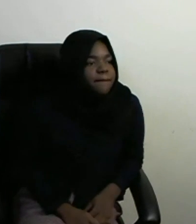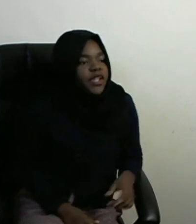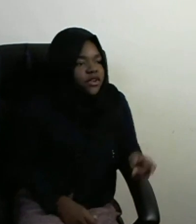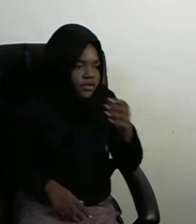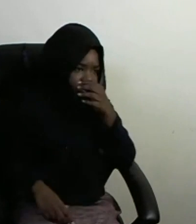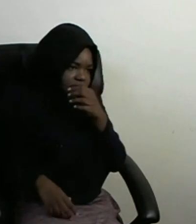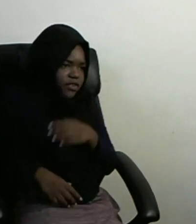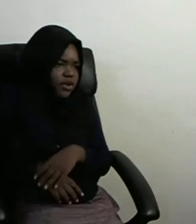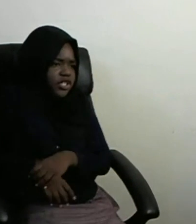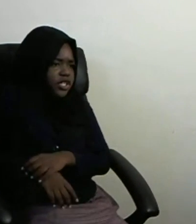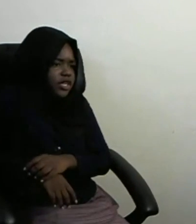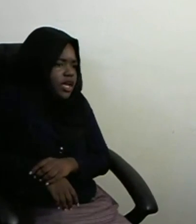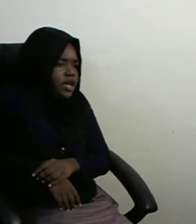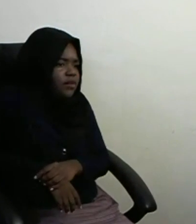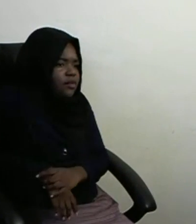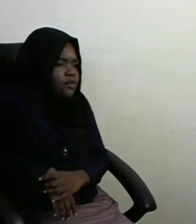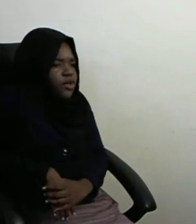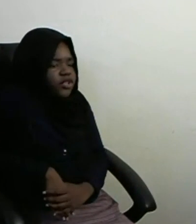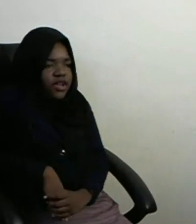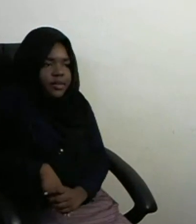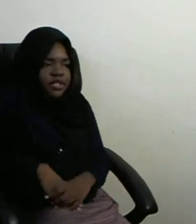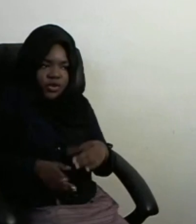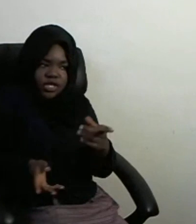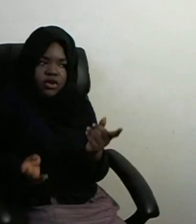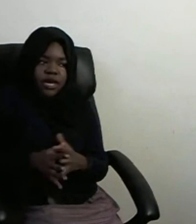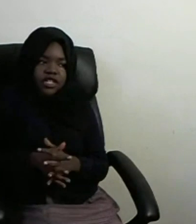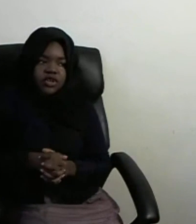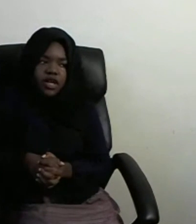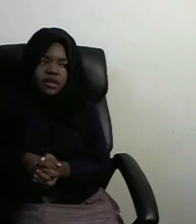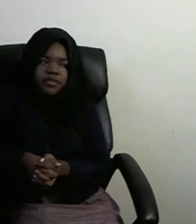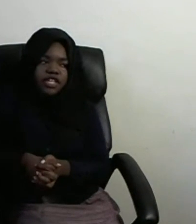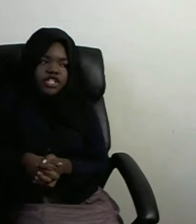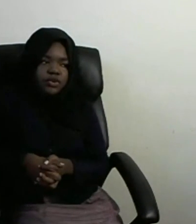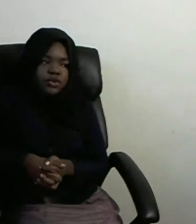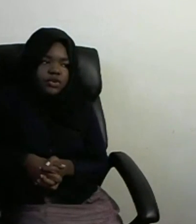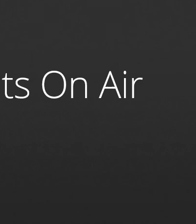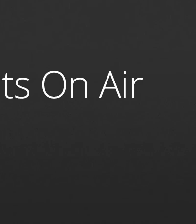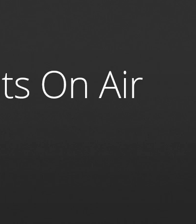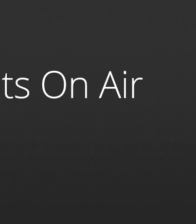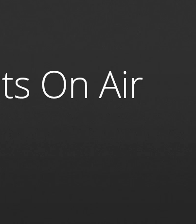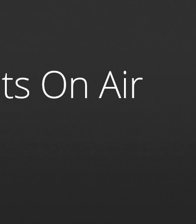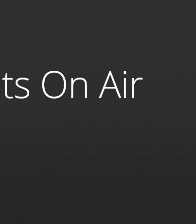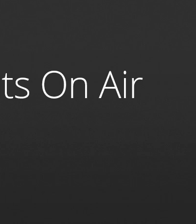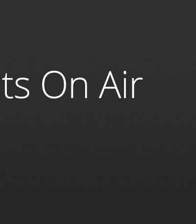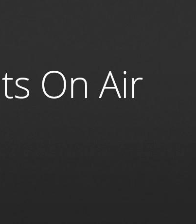Oh, she does have a question. When you're talking about, she wants to go back to the issue